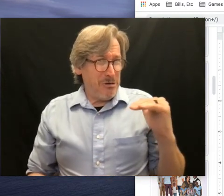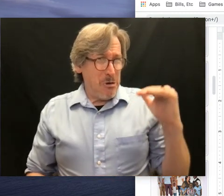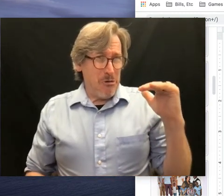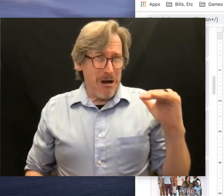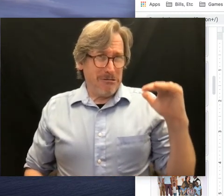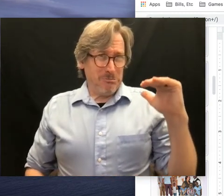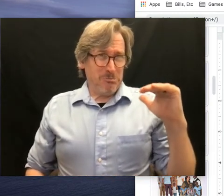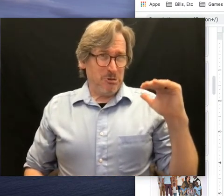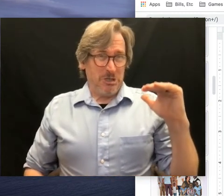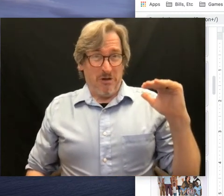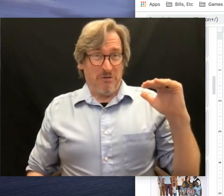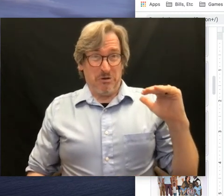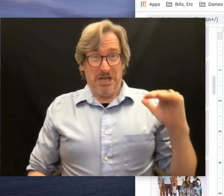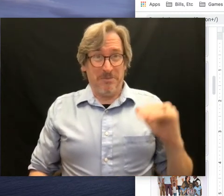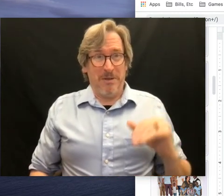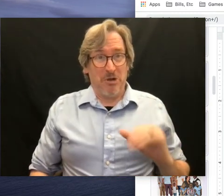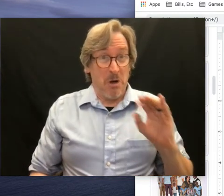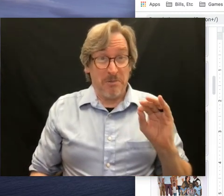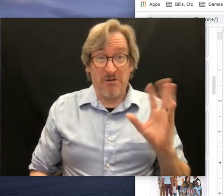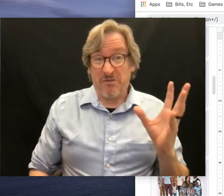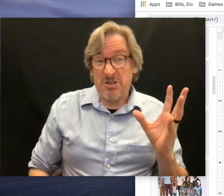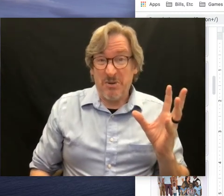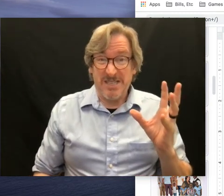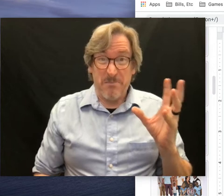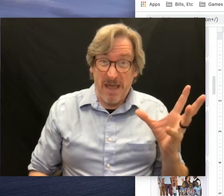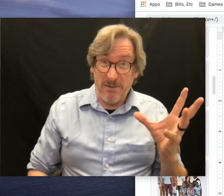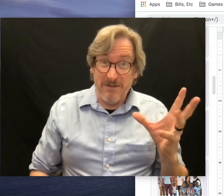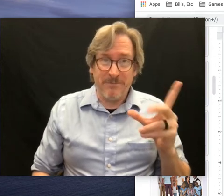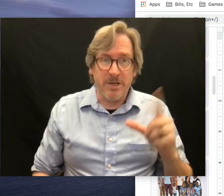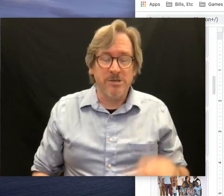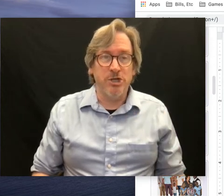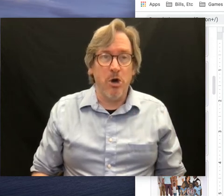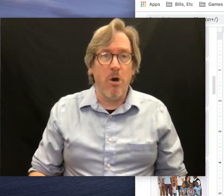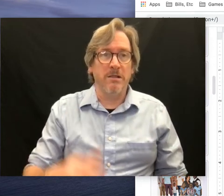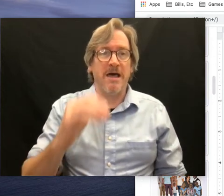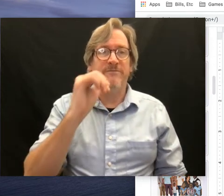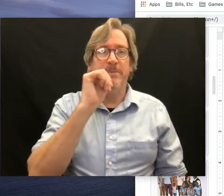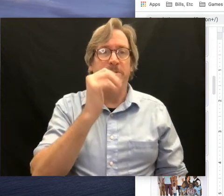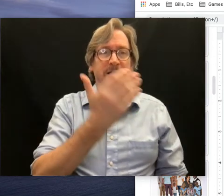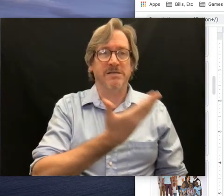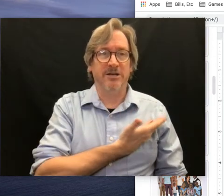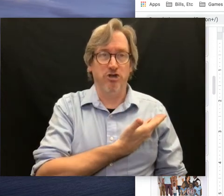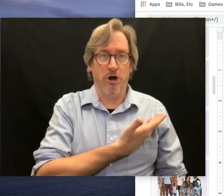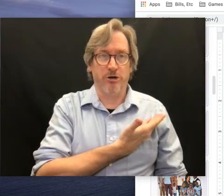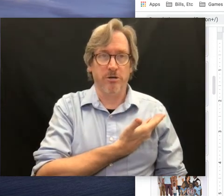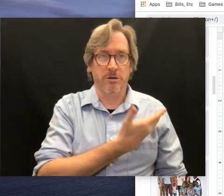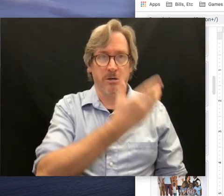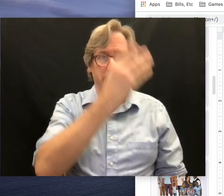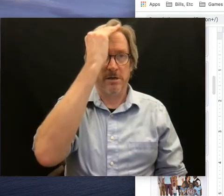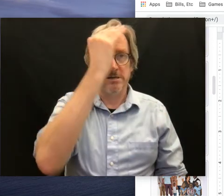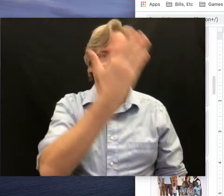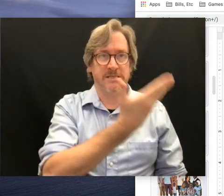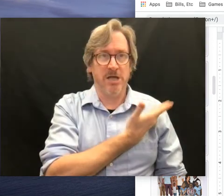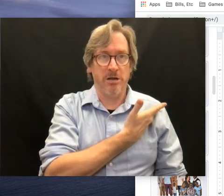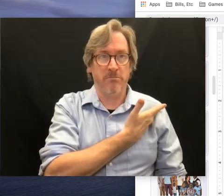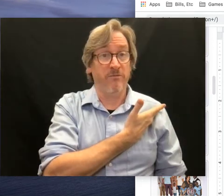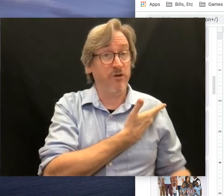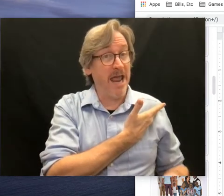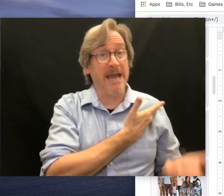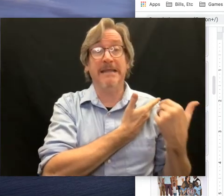But around 12 or 13, people don't want to be referred to as the baby. So a lot of people will now sign daughter,